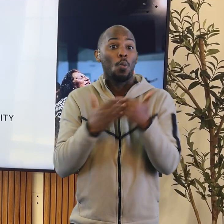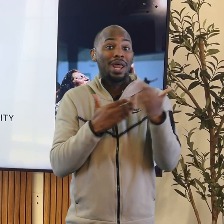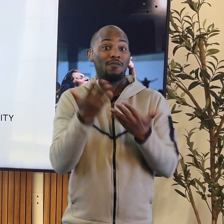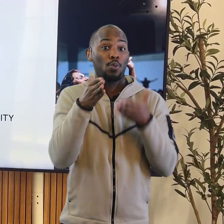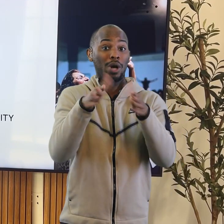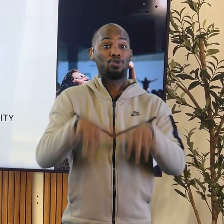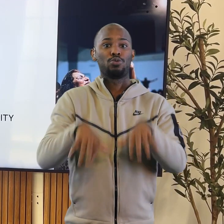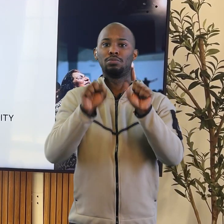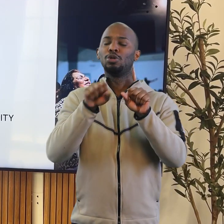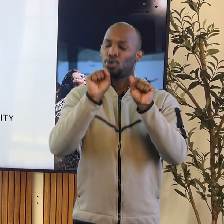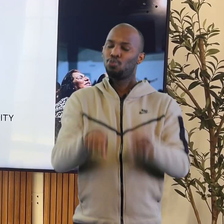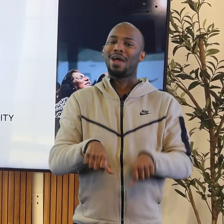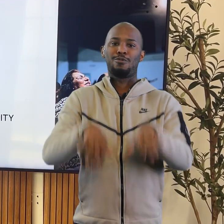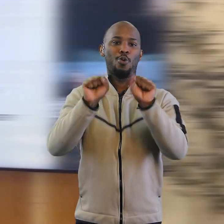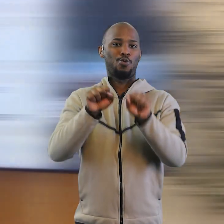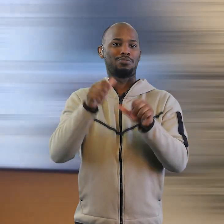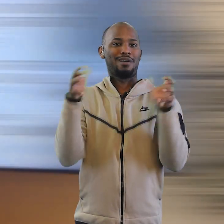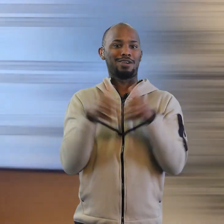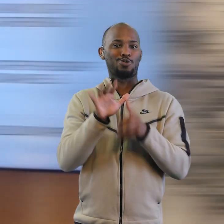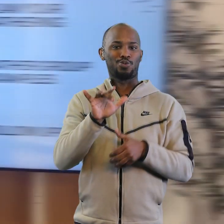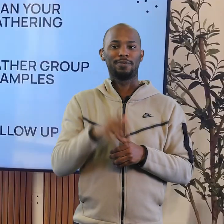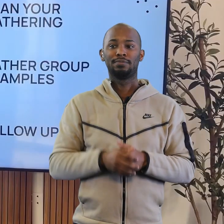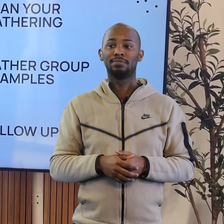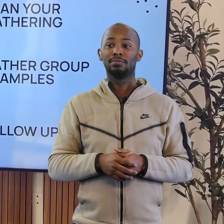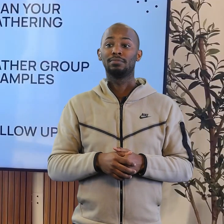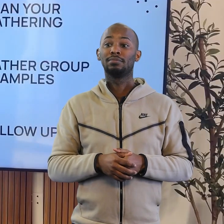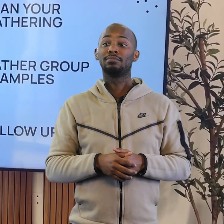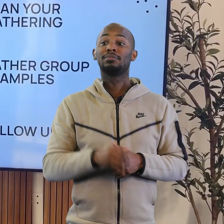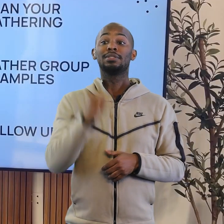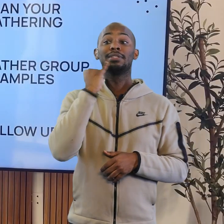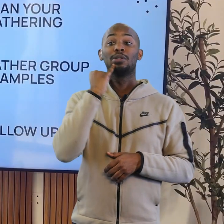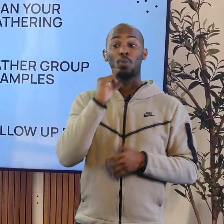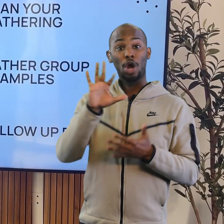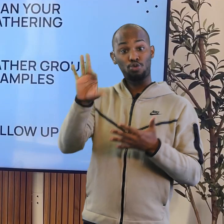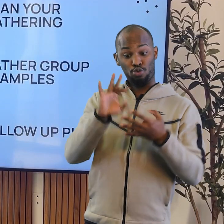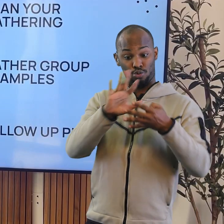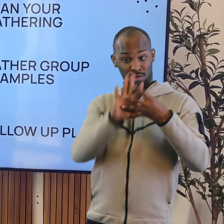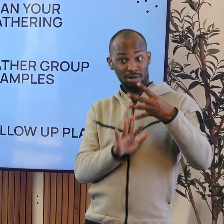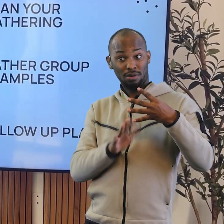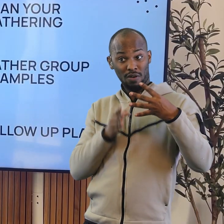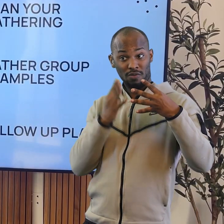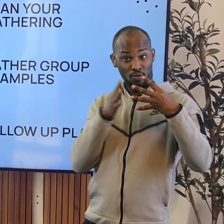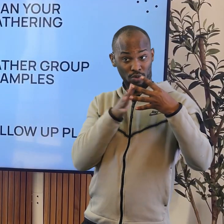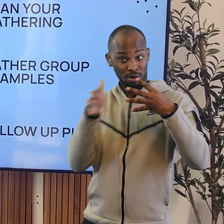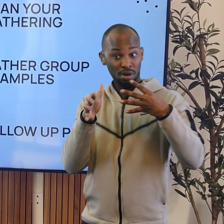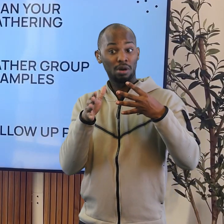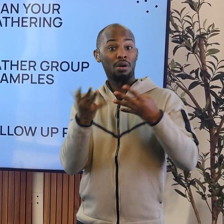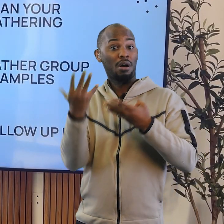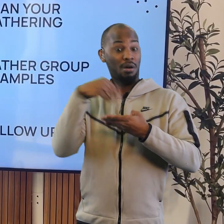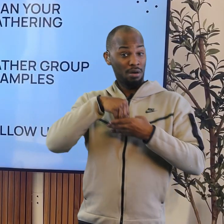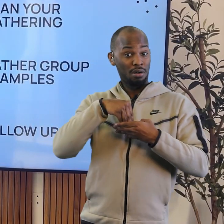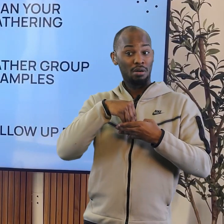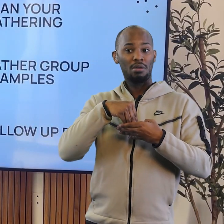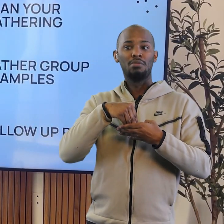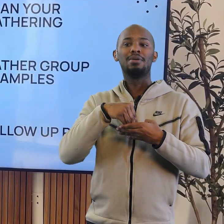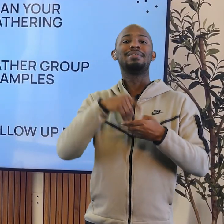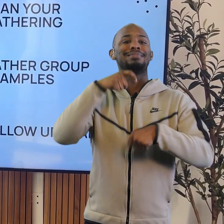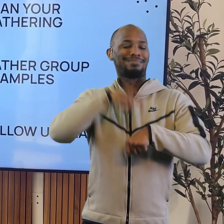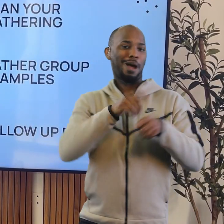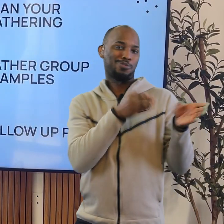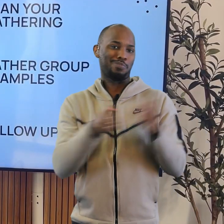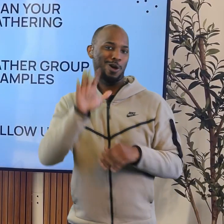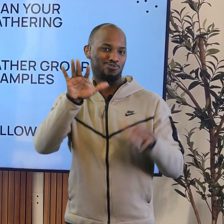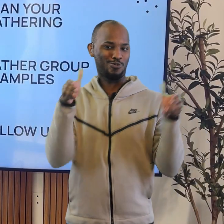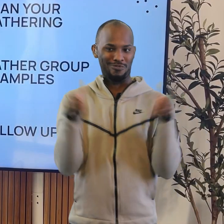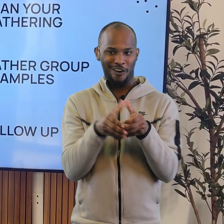way you want to host, you can host a Gather group. Once you've chosen which of the 4 ways your Gather group will participate, it's time to